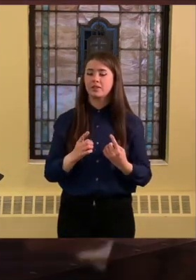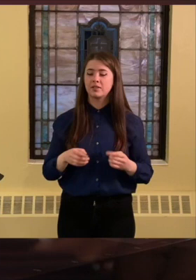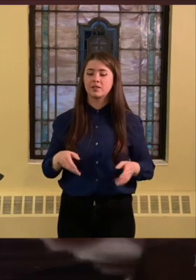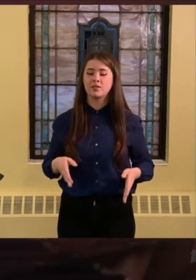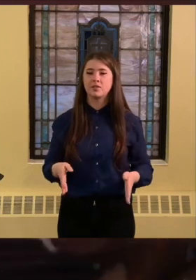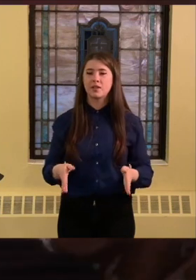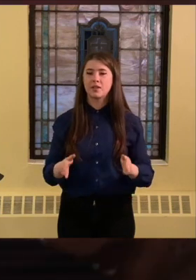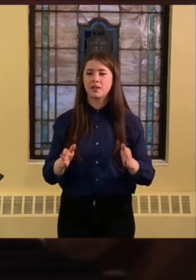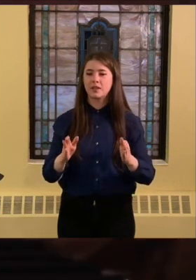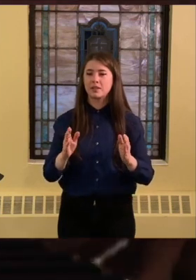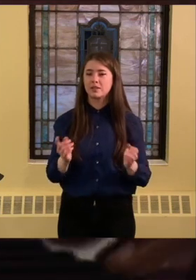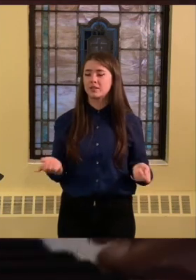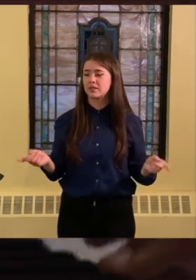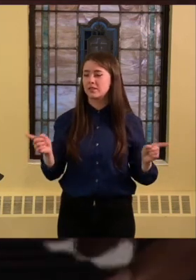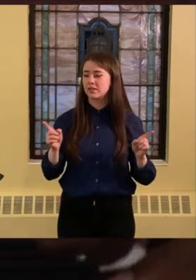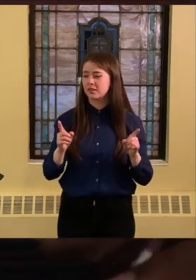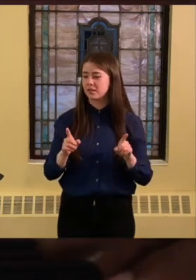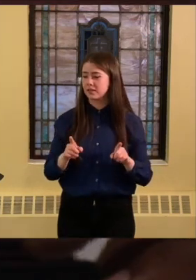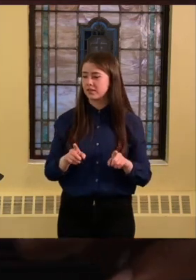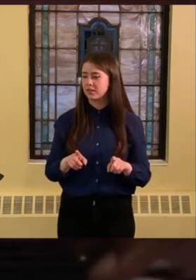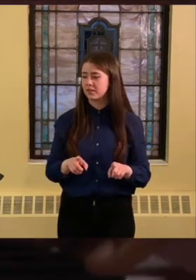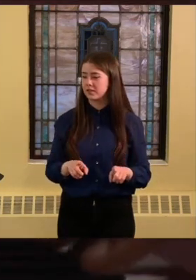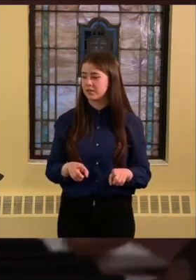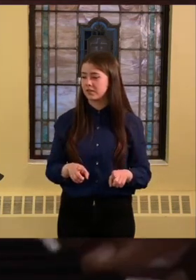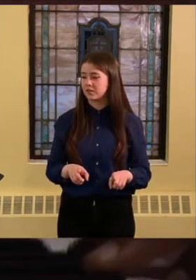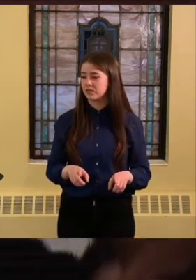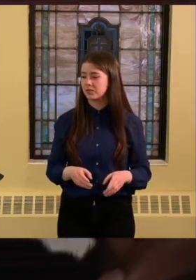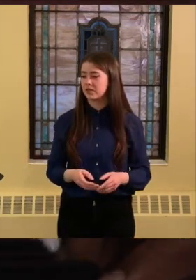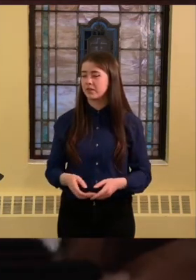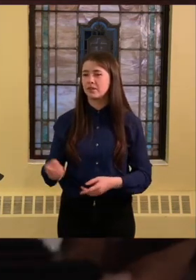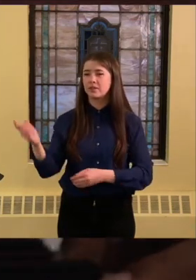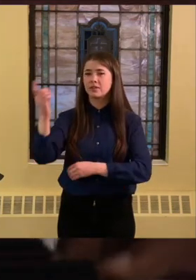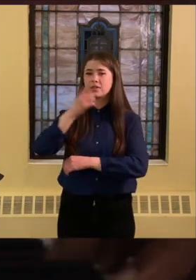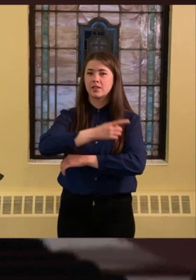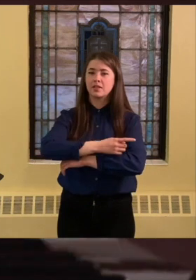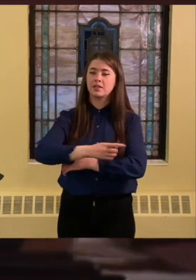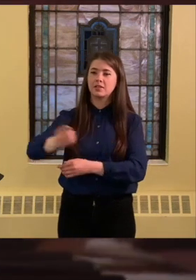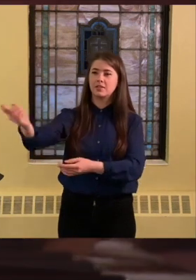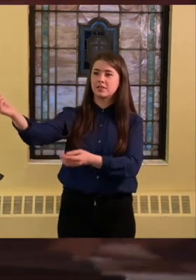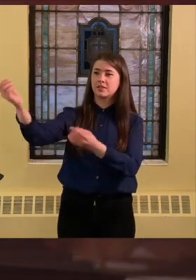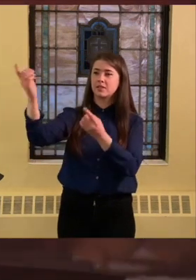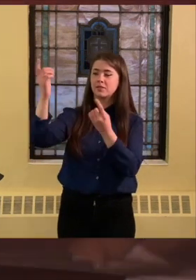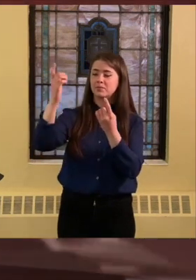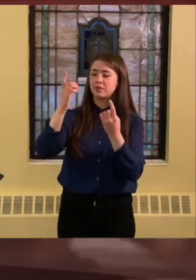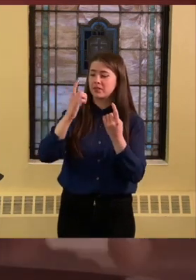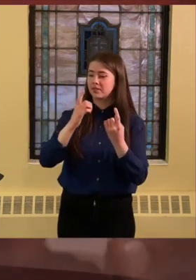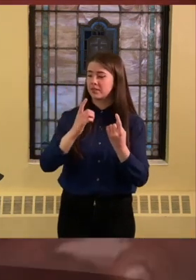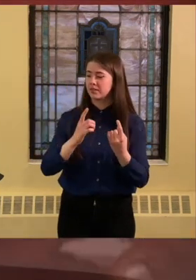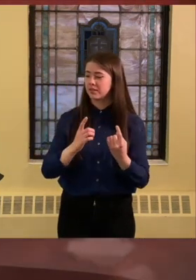coming. Oh, let it come. The day is